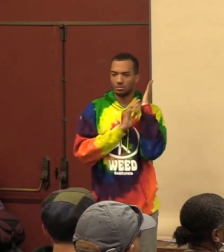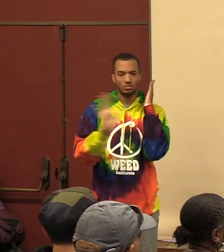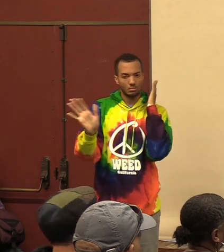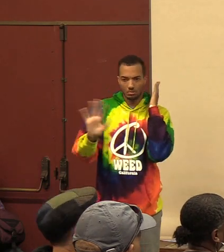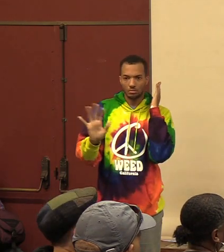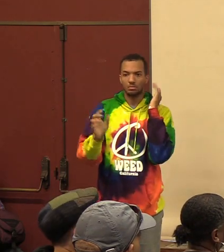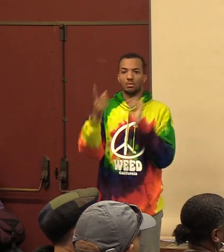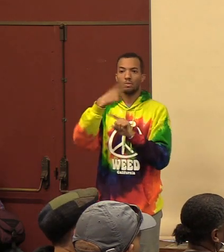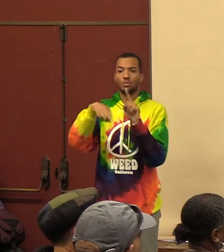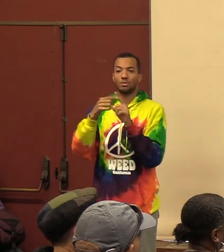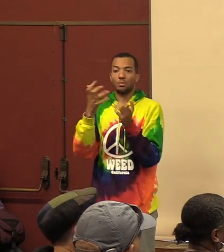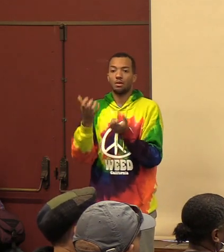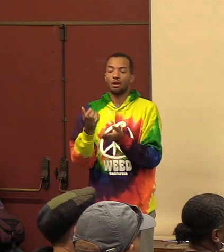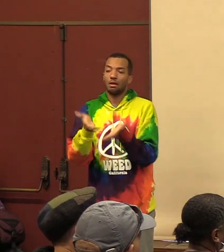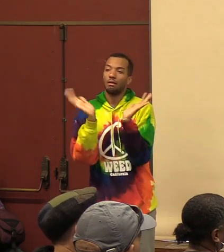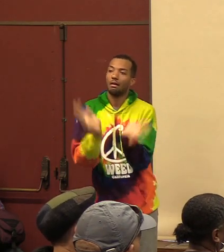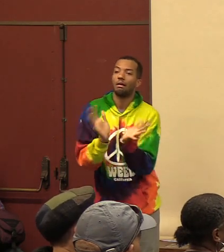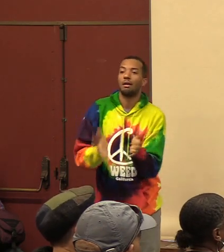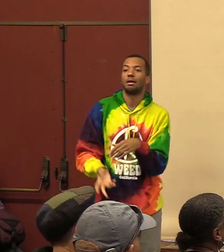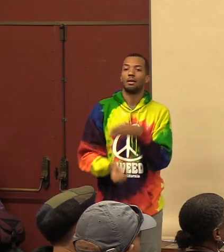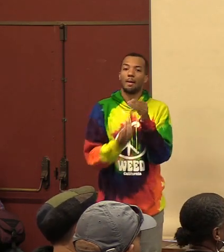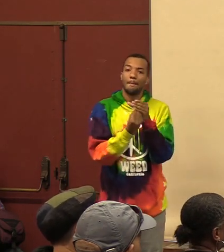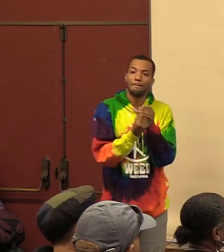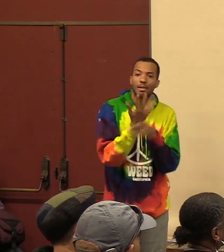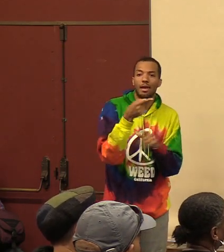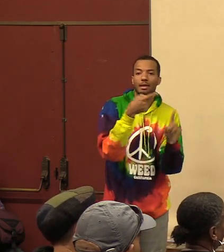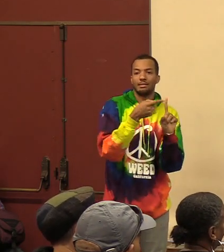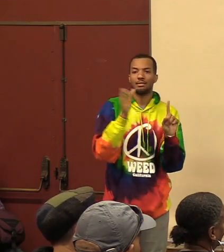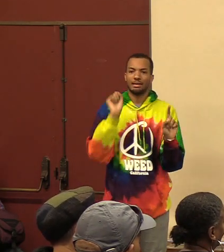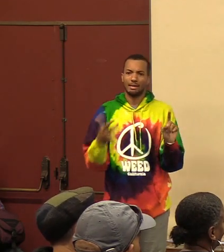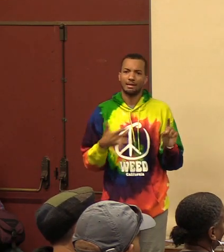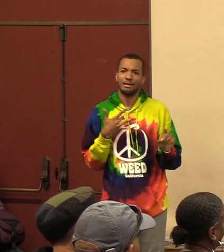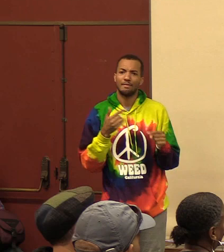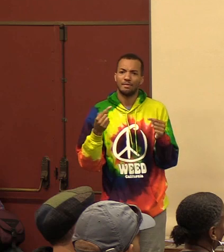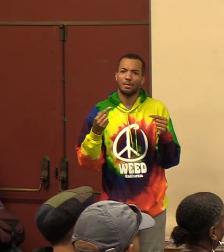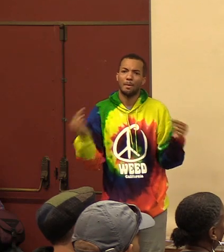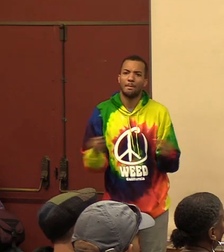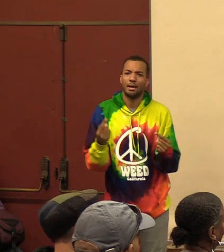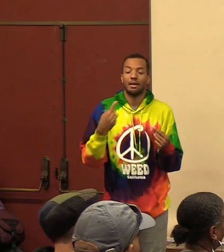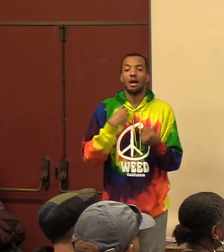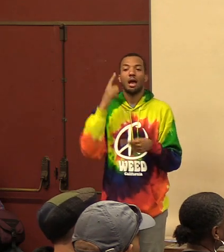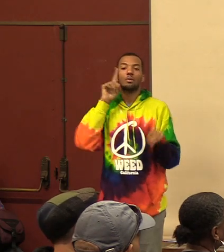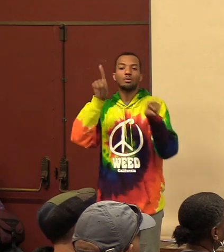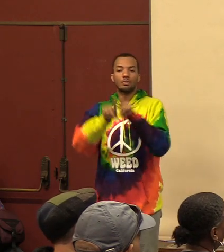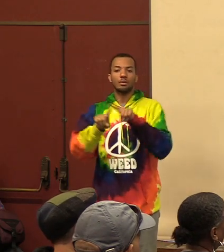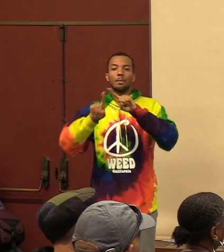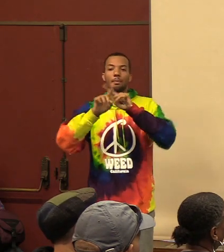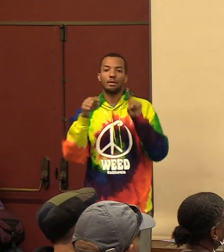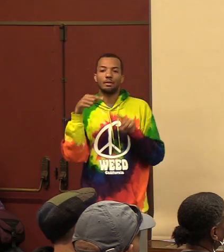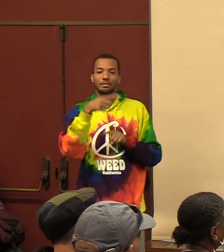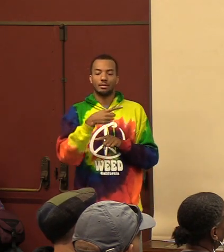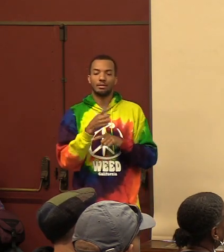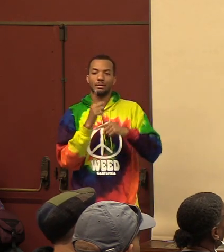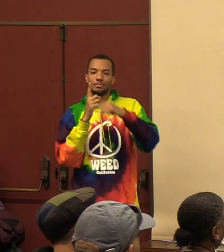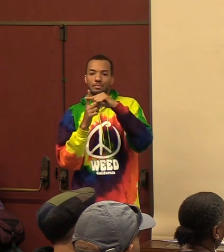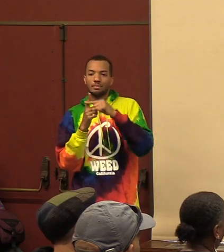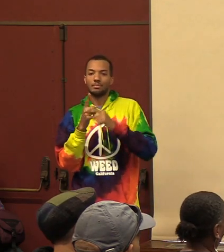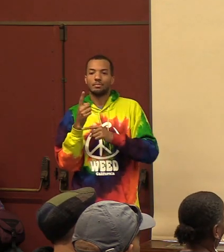to talk to me about vegetables, plants being sentient, I agree. But they also have a